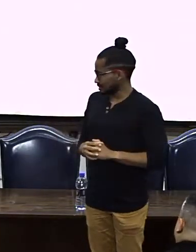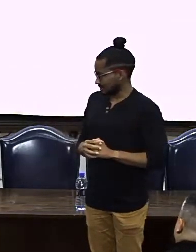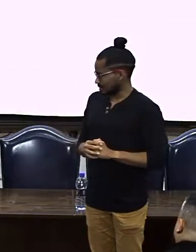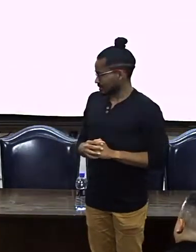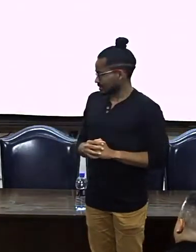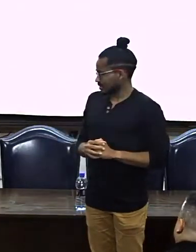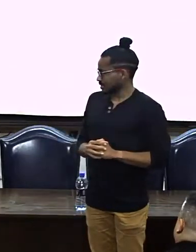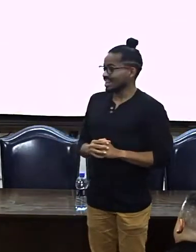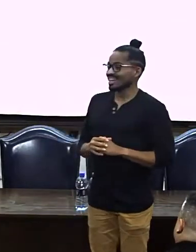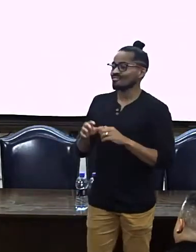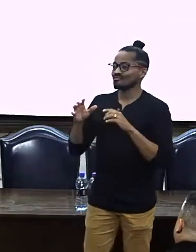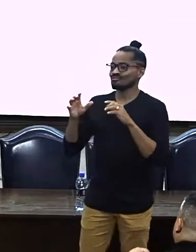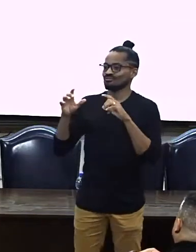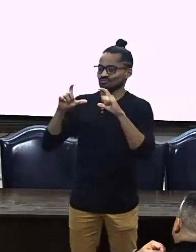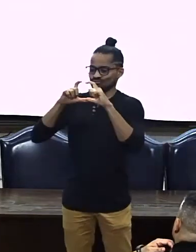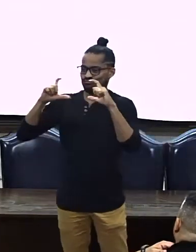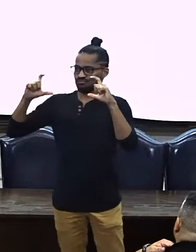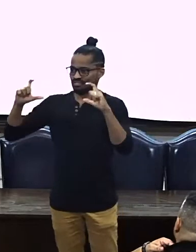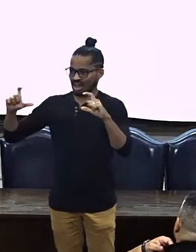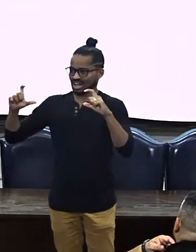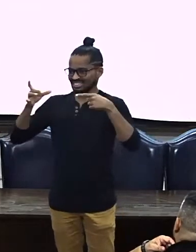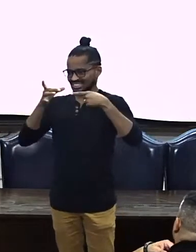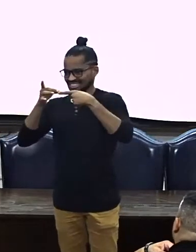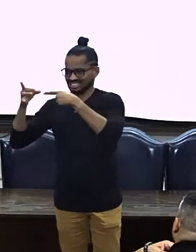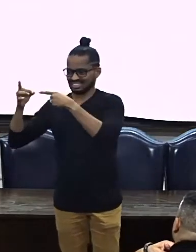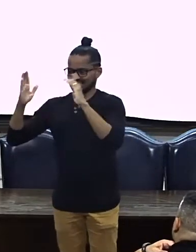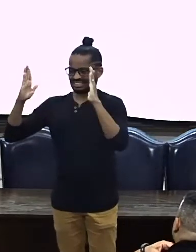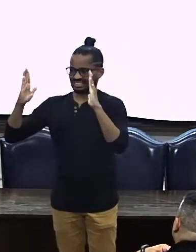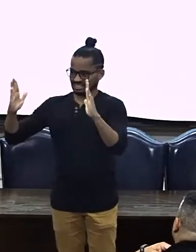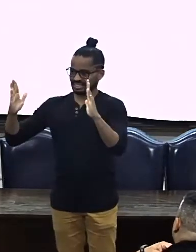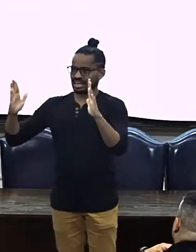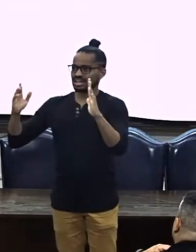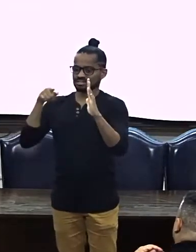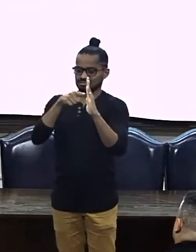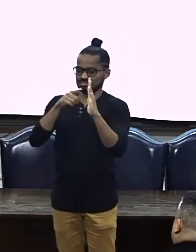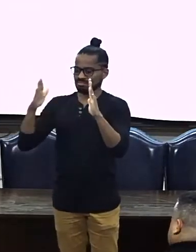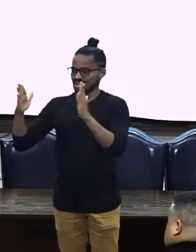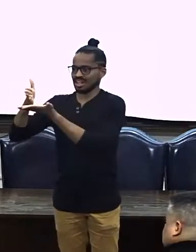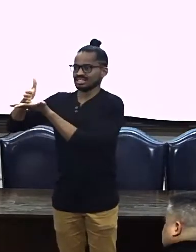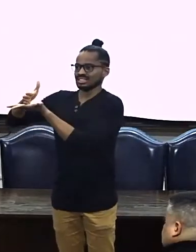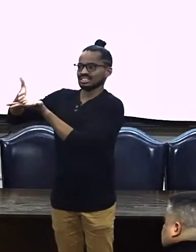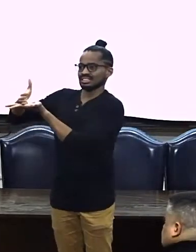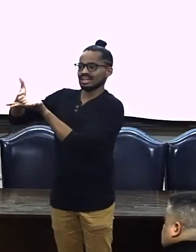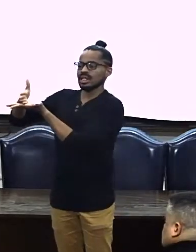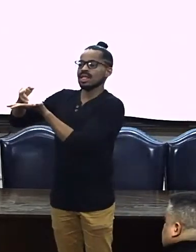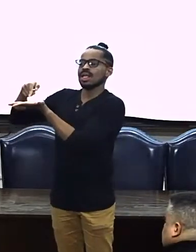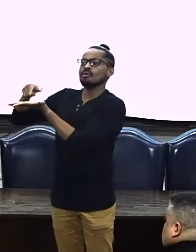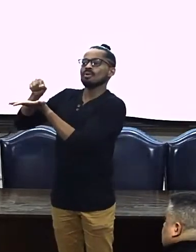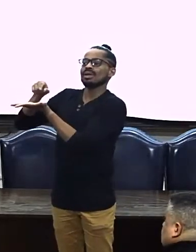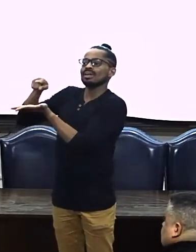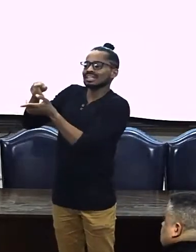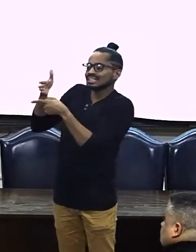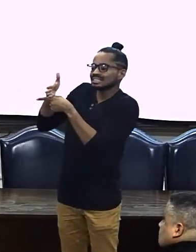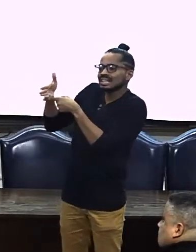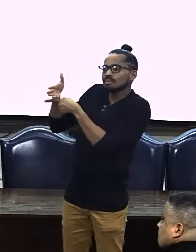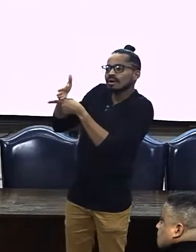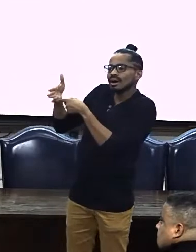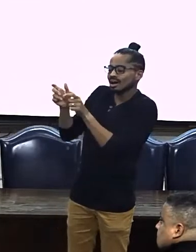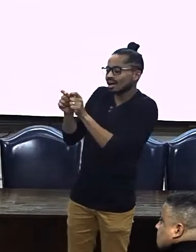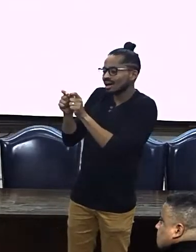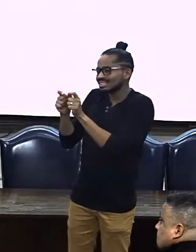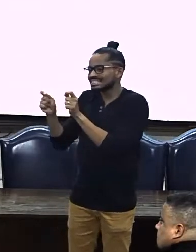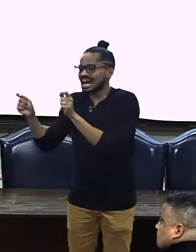phrase breaks in an utterance are determined by the syllable size and the